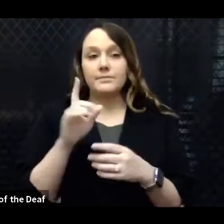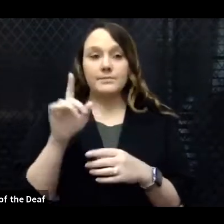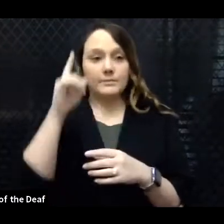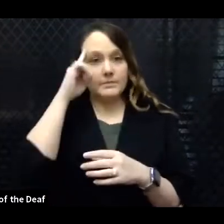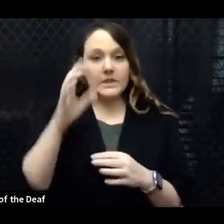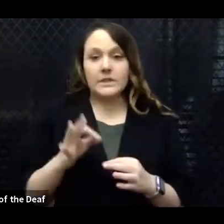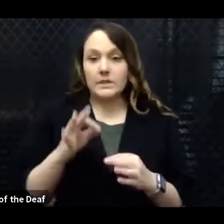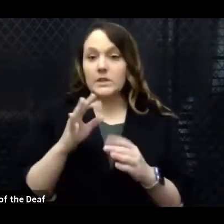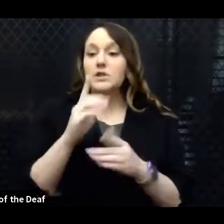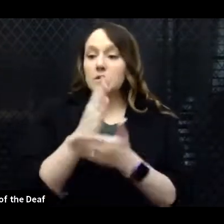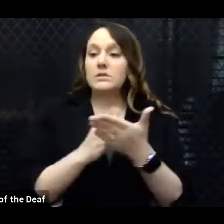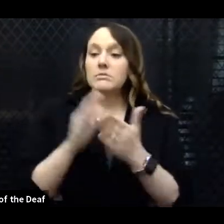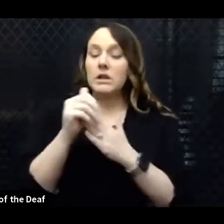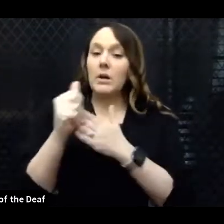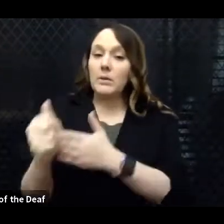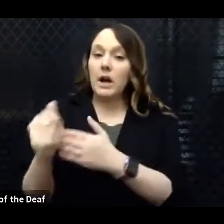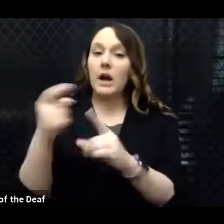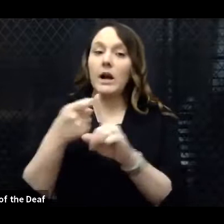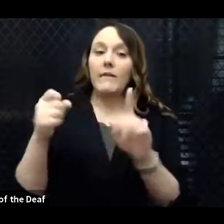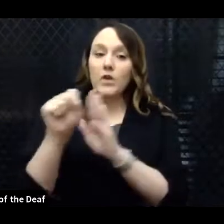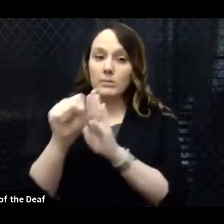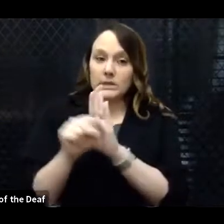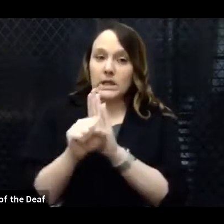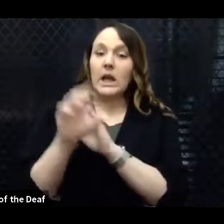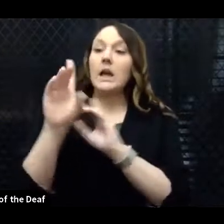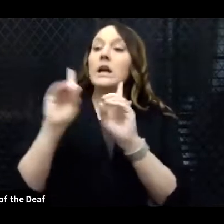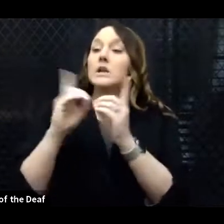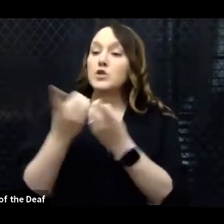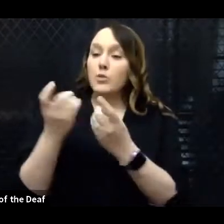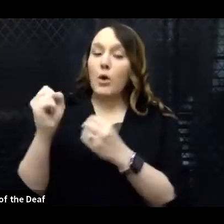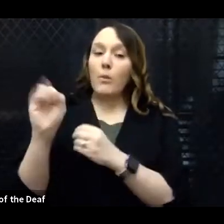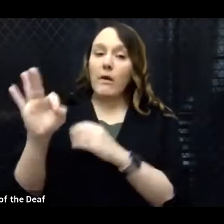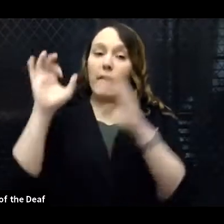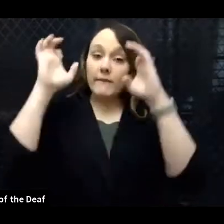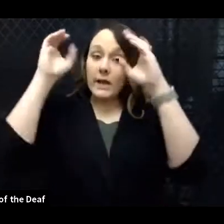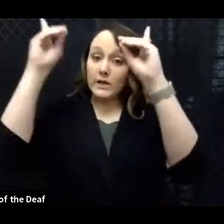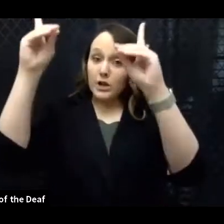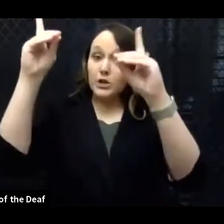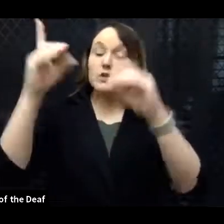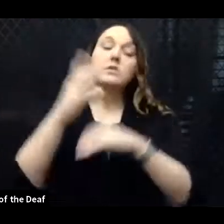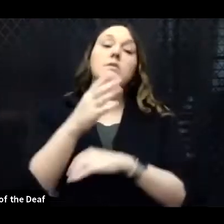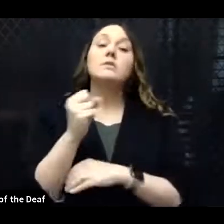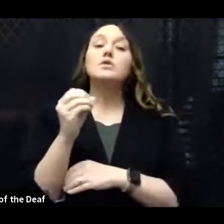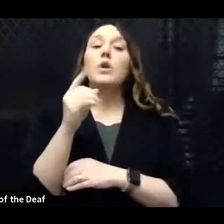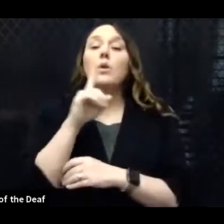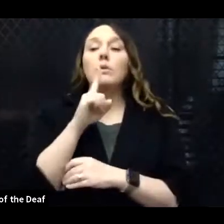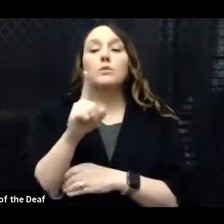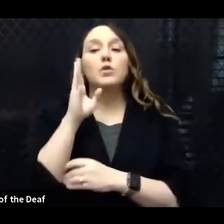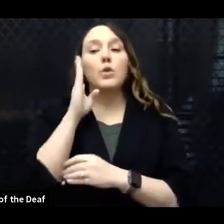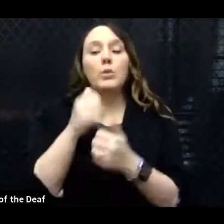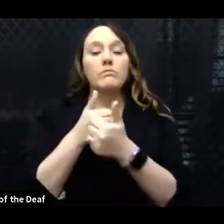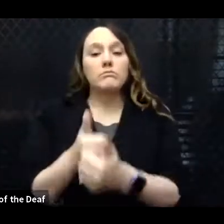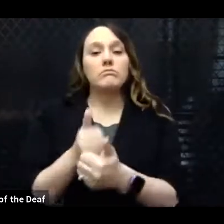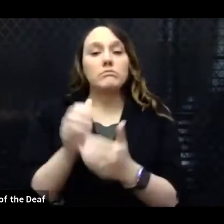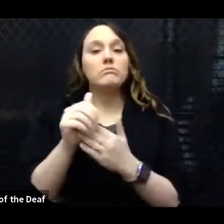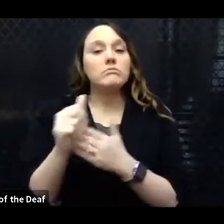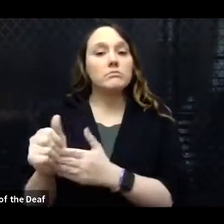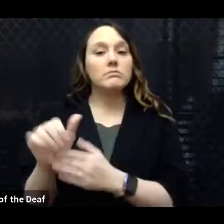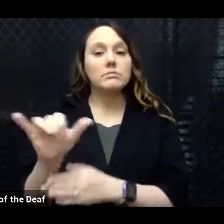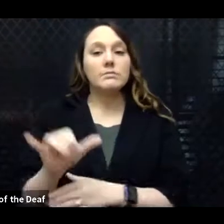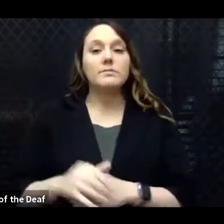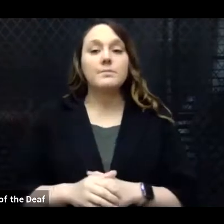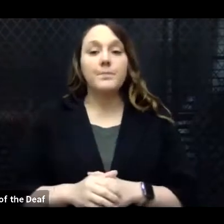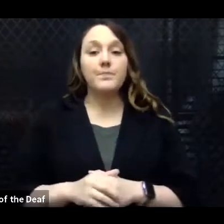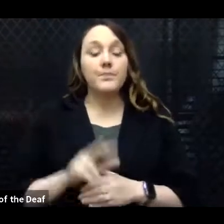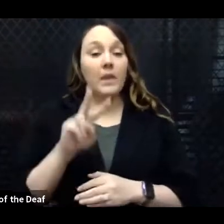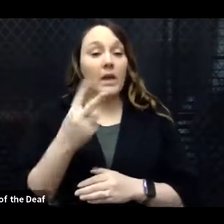from the state Department of Education to the schools. And so I'm sure they'll follow that guidance as well. And then the second